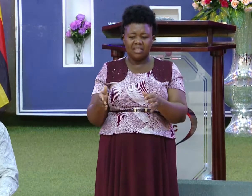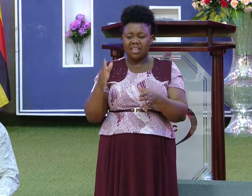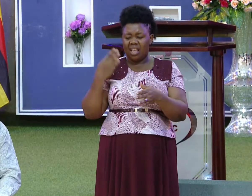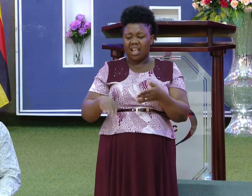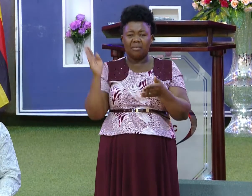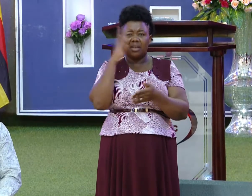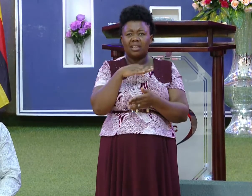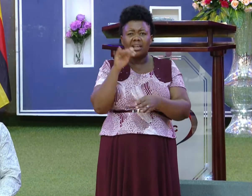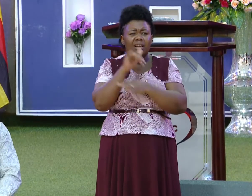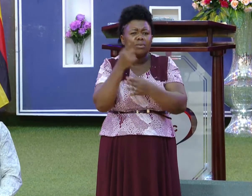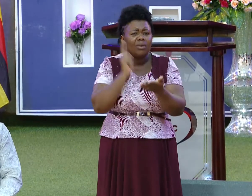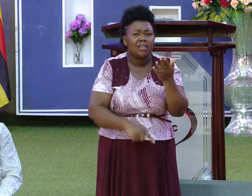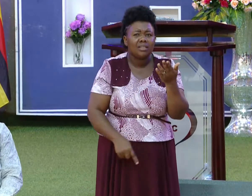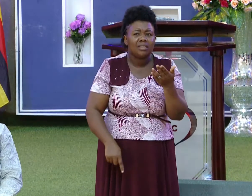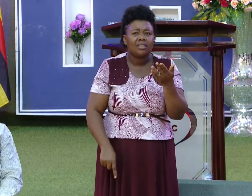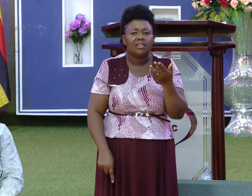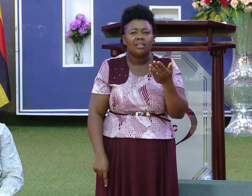I said, what, mommy? What?